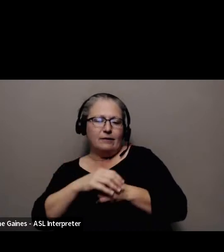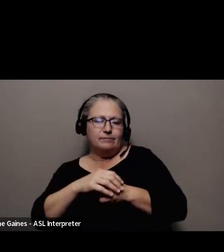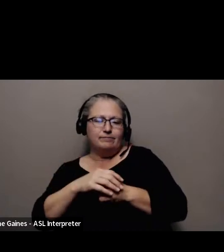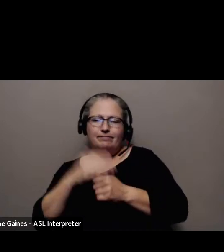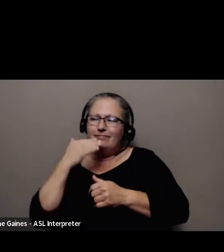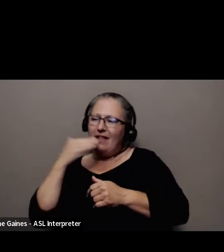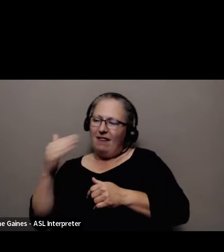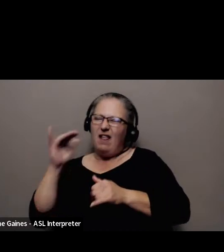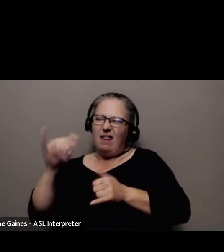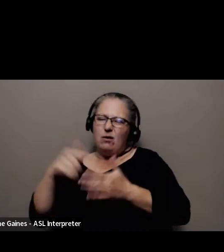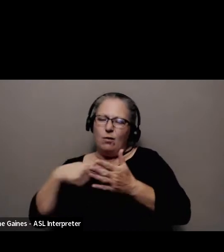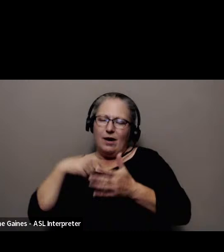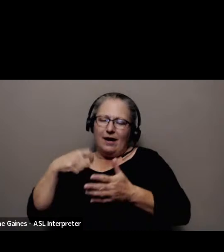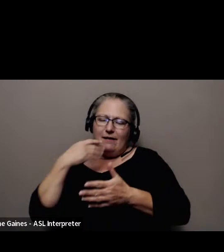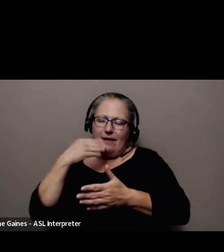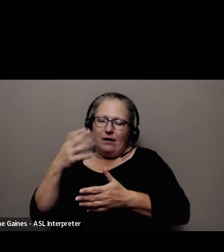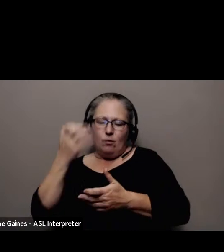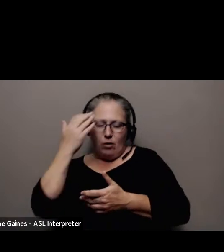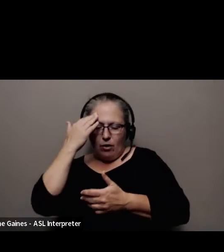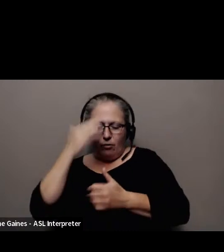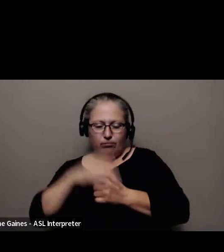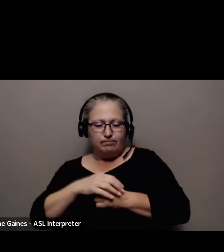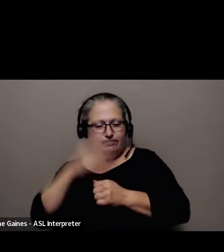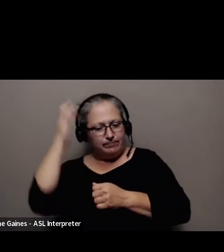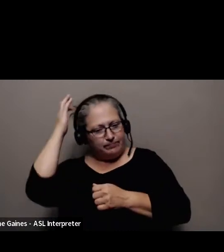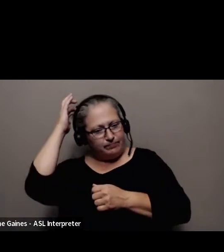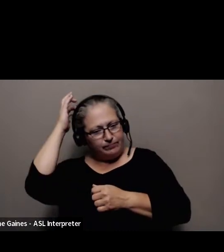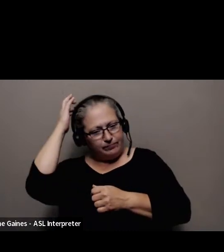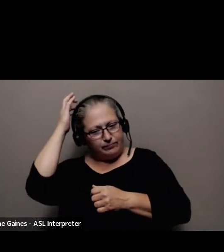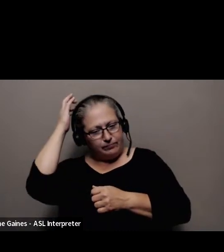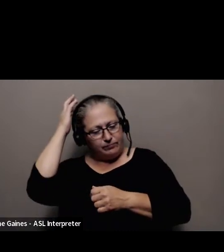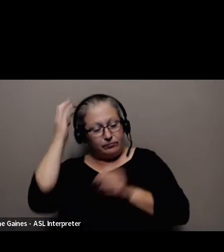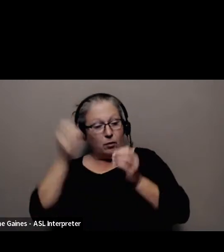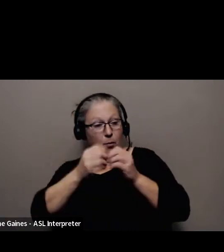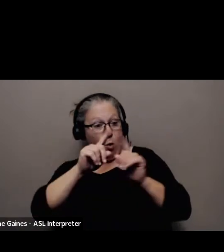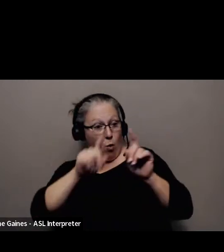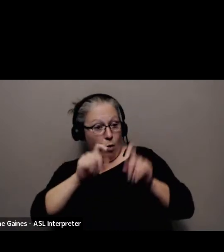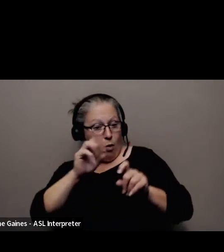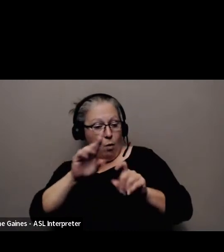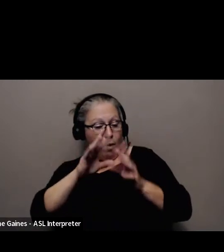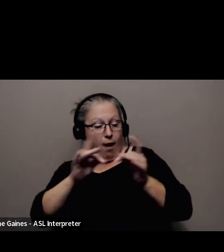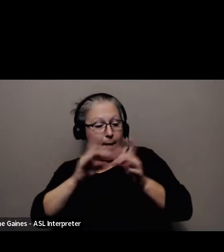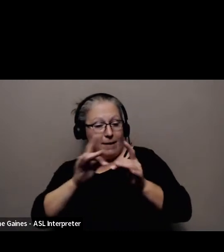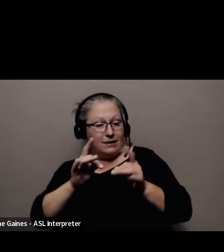thank you. That's what I wanted to know. Any other questions or comments?